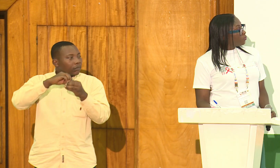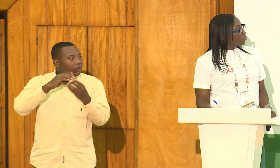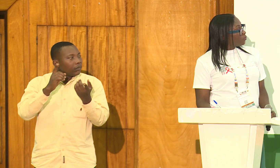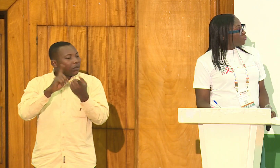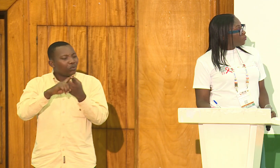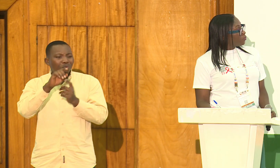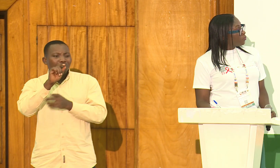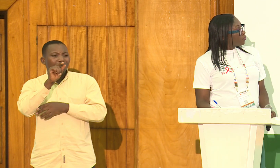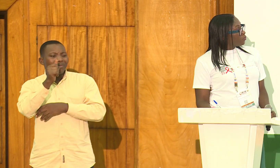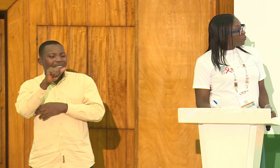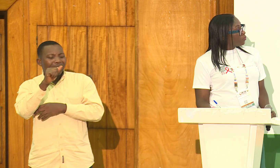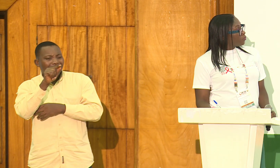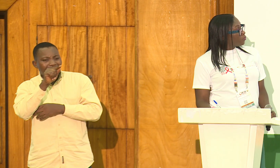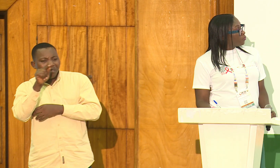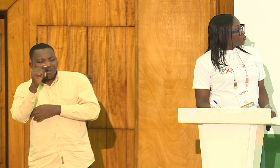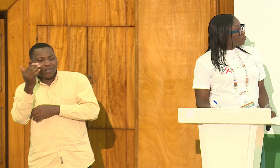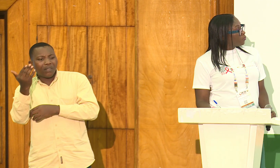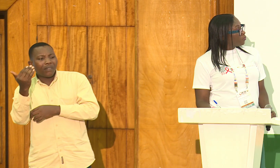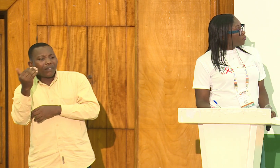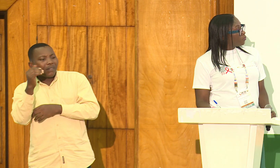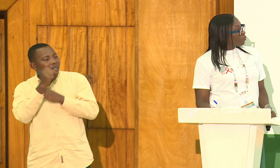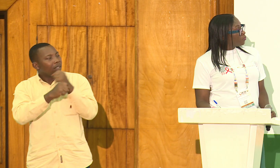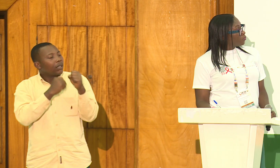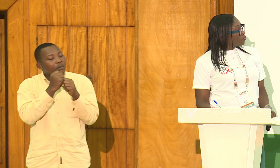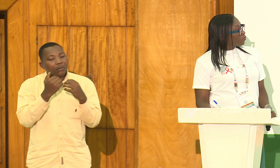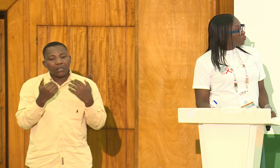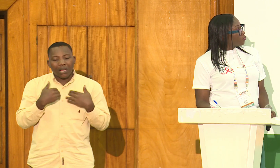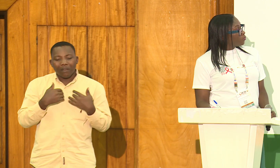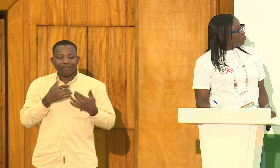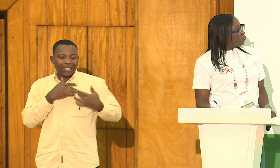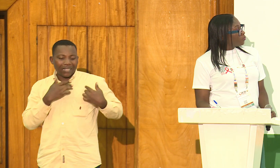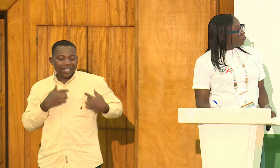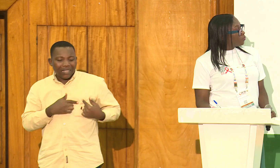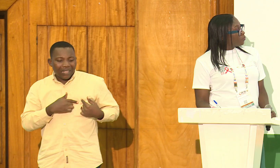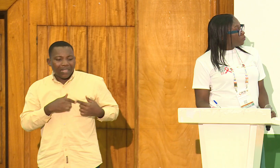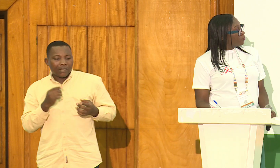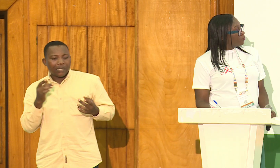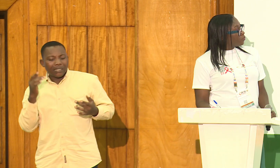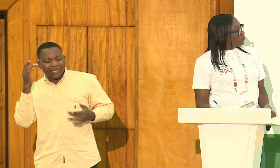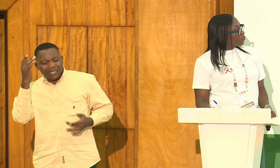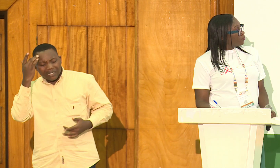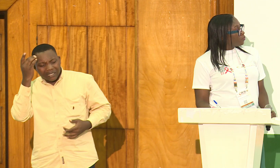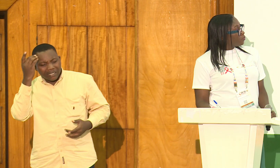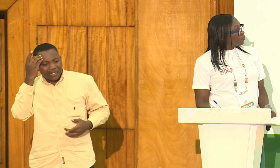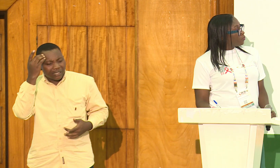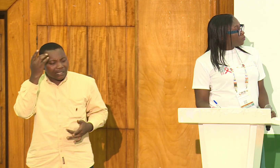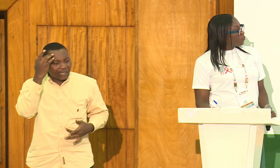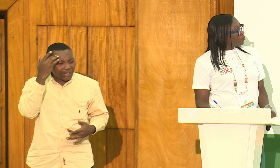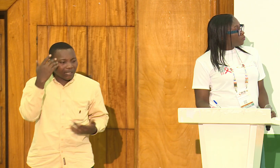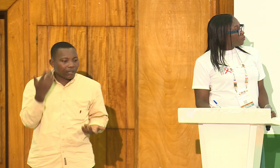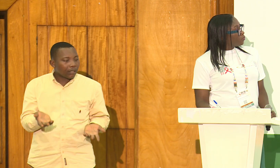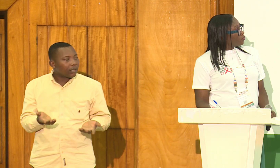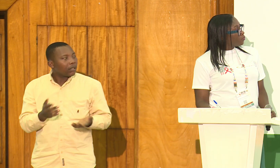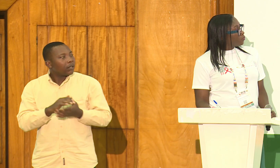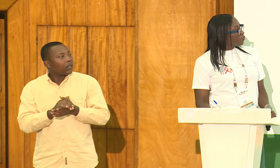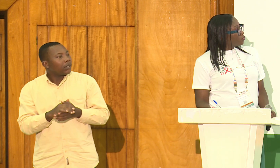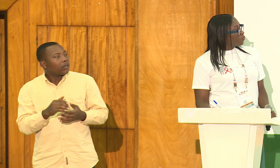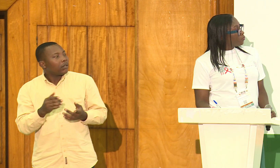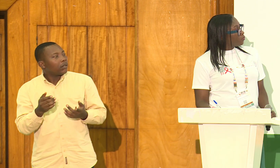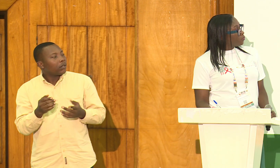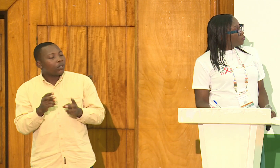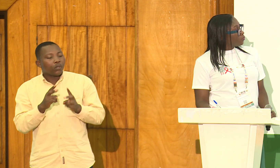years, with you having cardiovascular disease, stroke, etc. So I think that's what's difficult to make the case